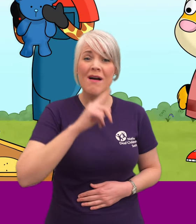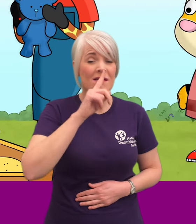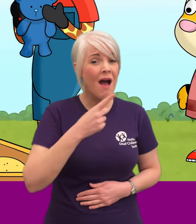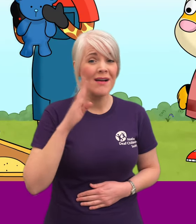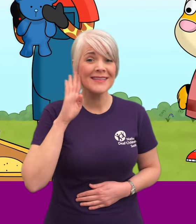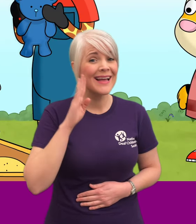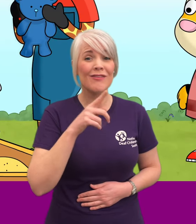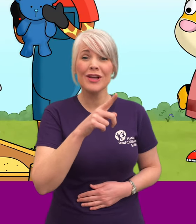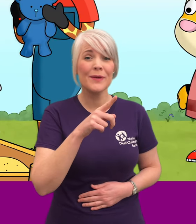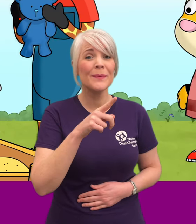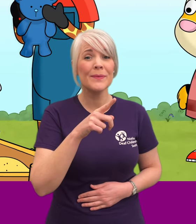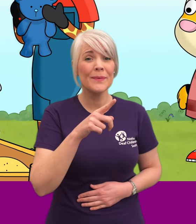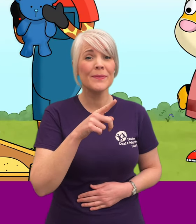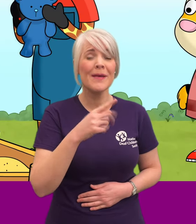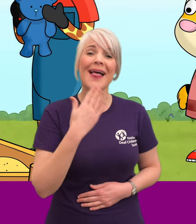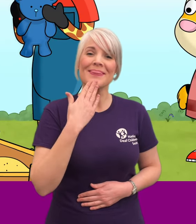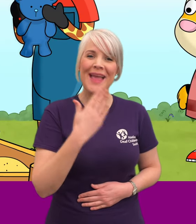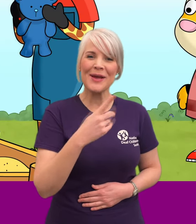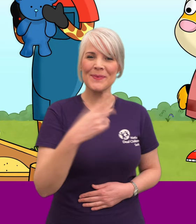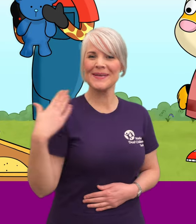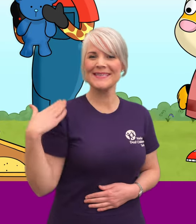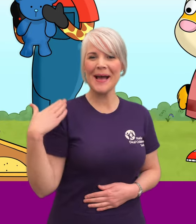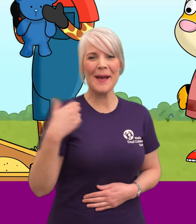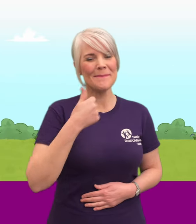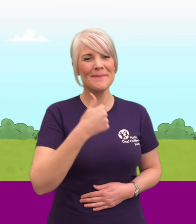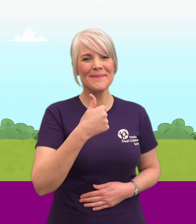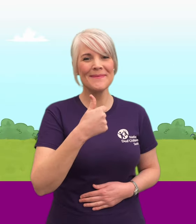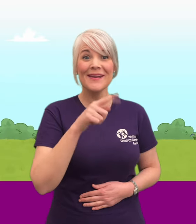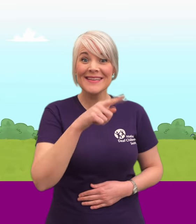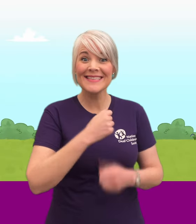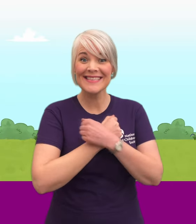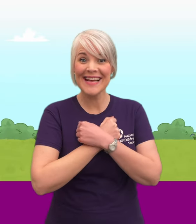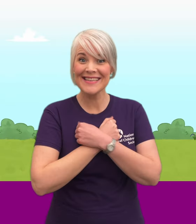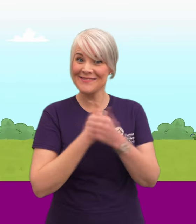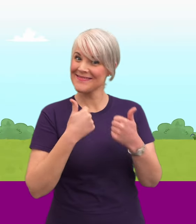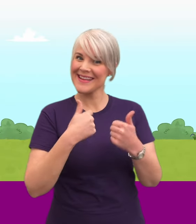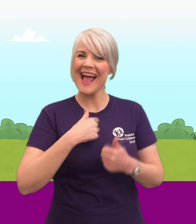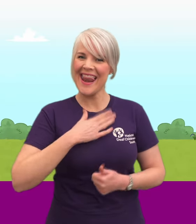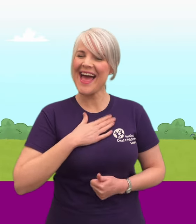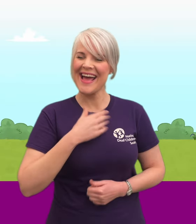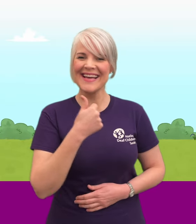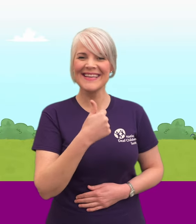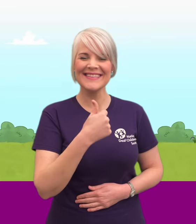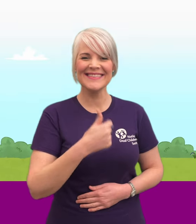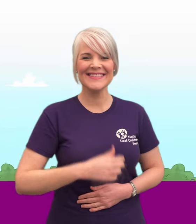you, I just didn't hear you. Thanks for tapping my shoulder, your teddy is great.